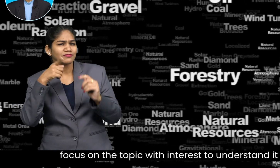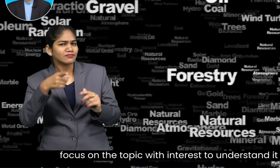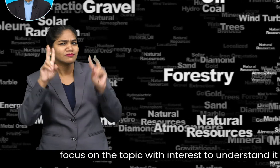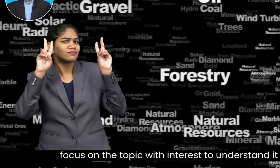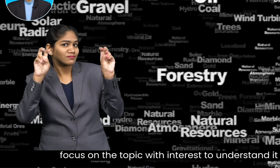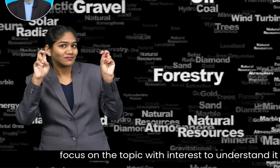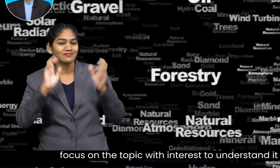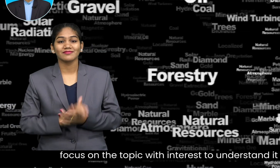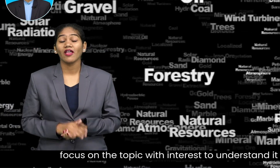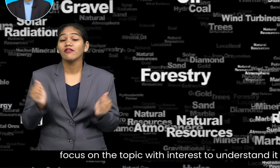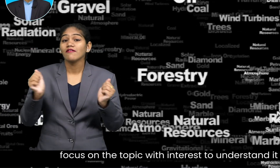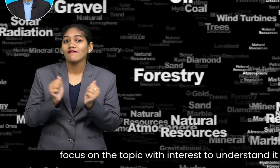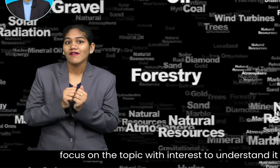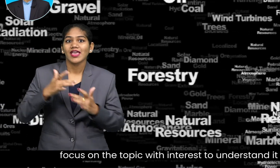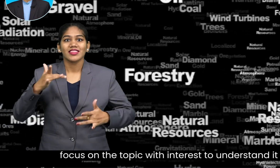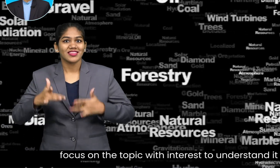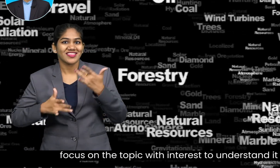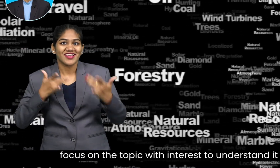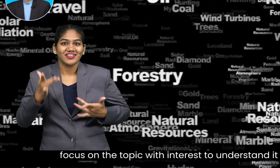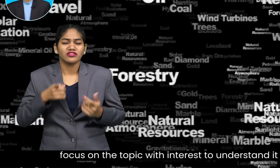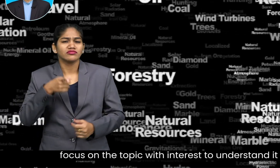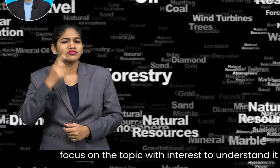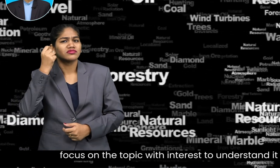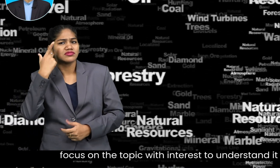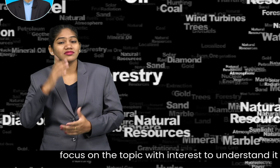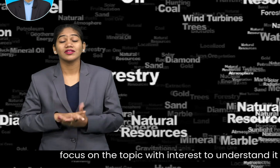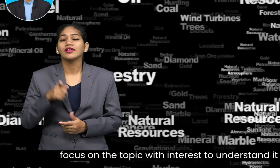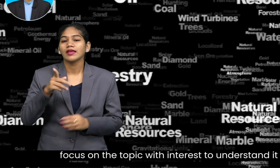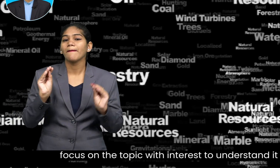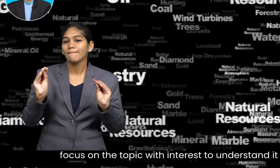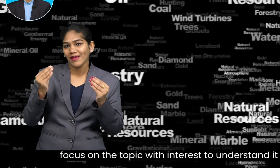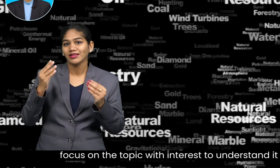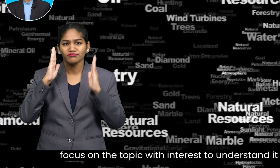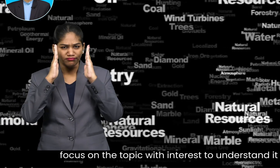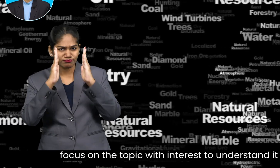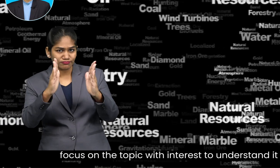Focus on the topic with interest to understand it better.